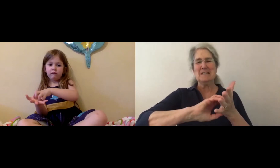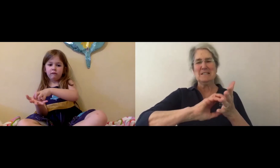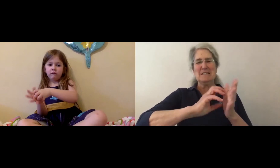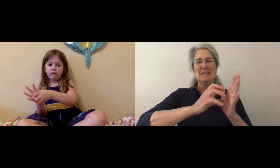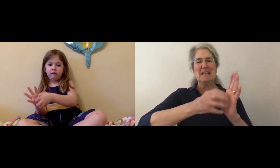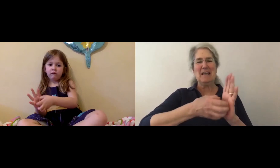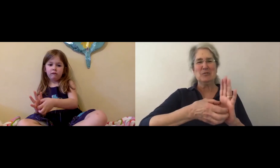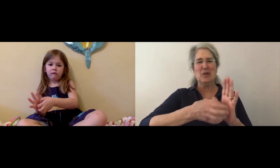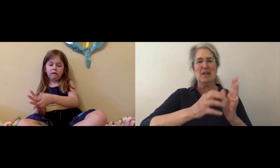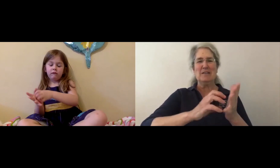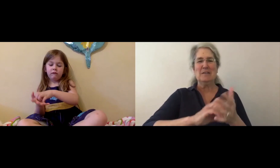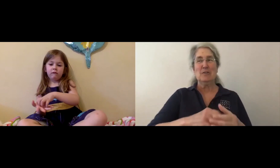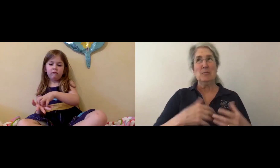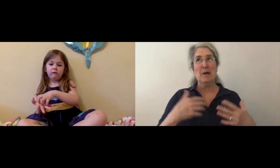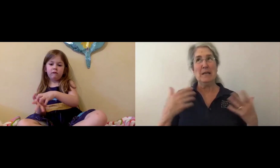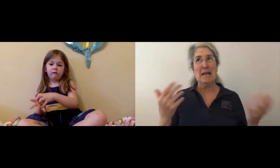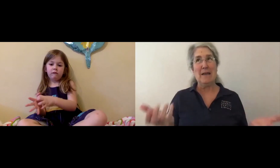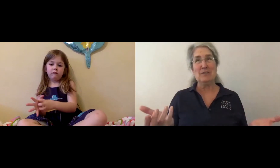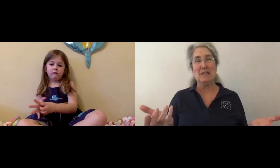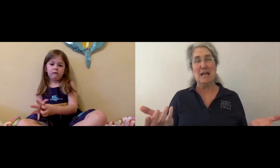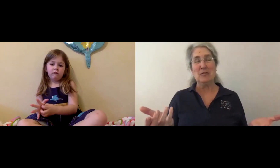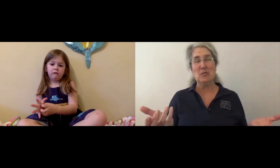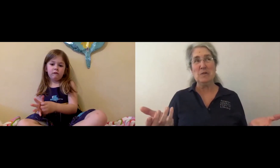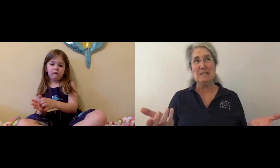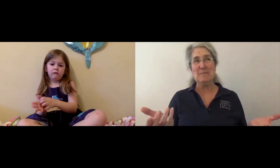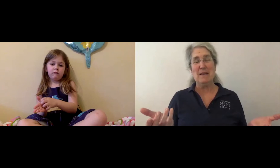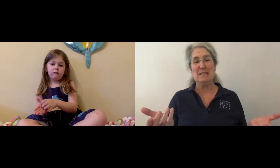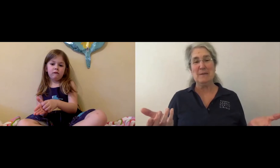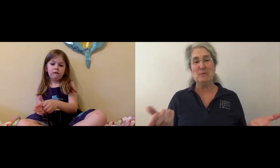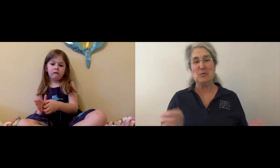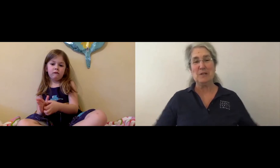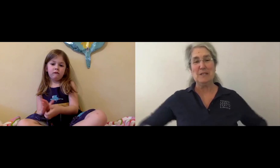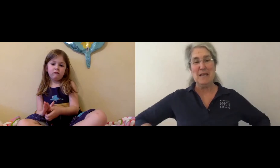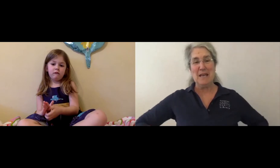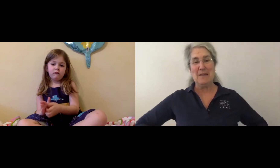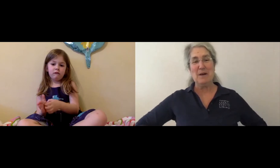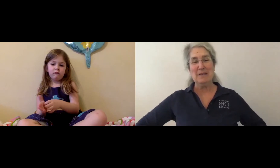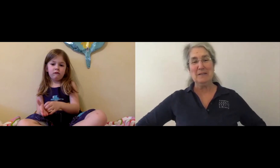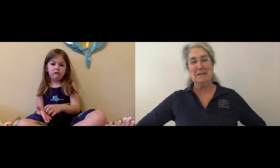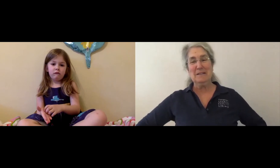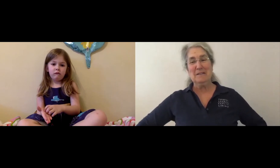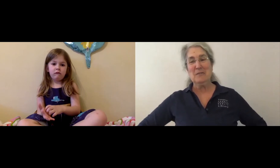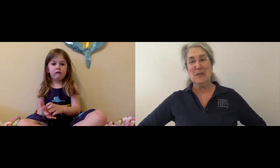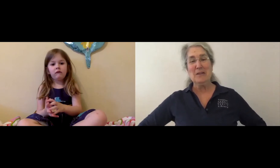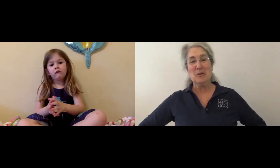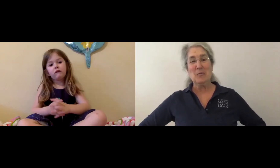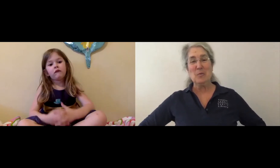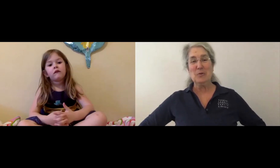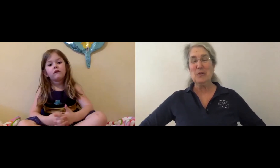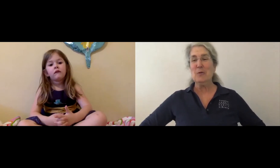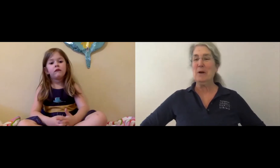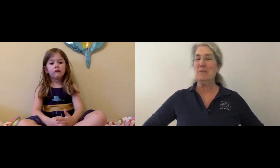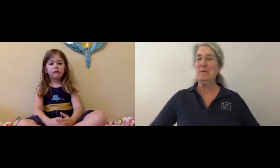Cookies. That's right. You might not have to sign cookies many times during the day, but that's a word that you'll probably